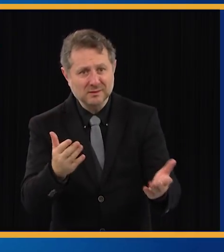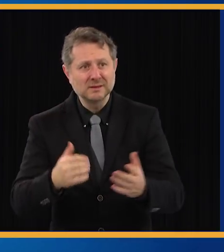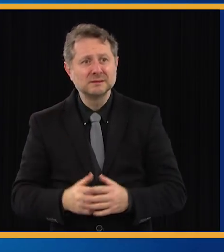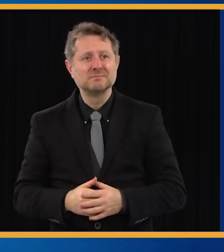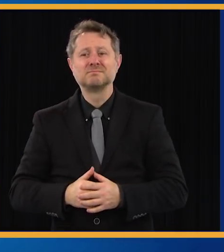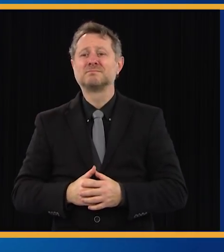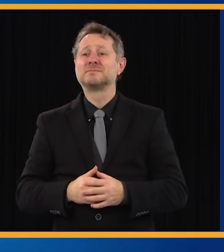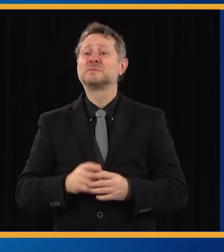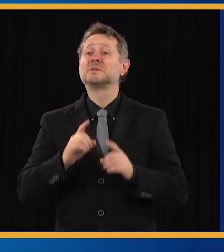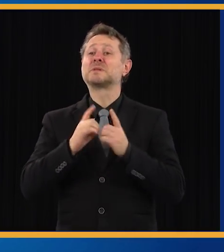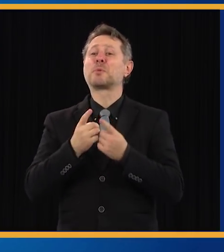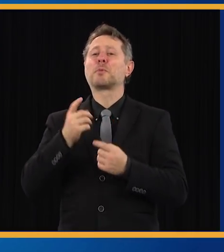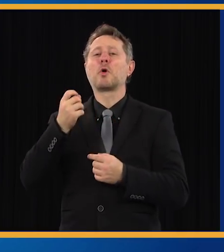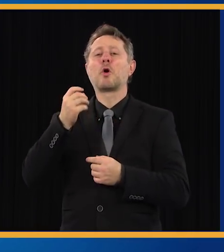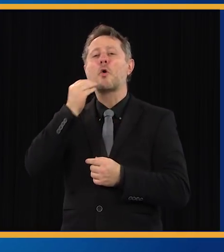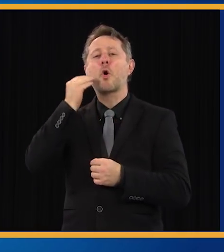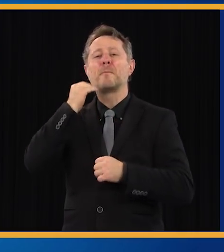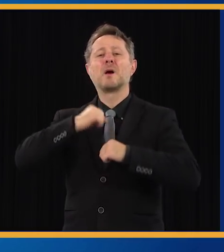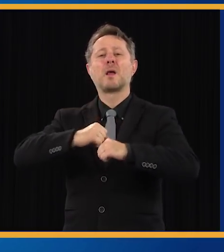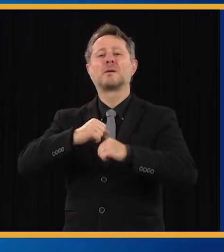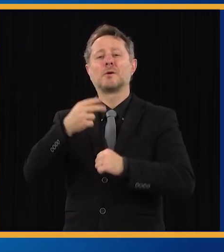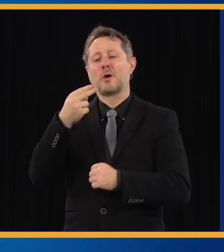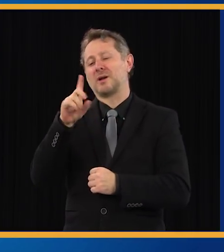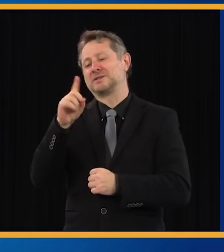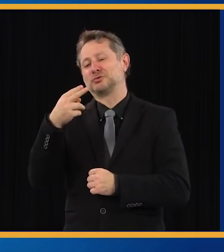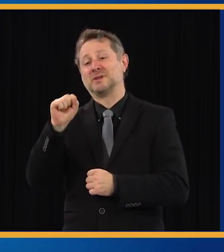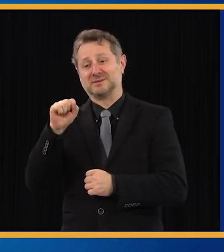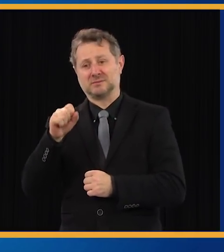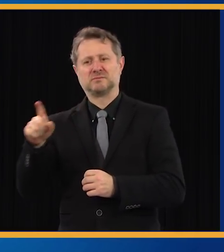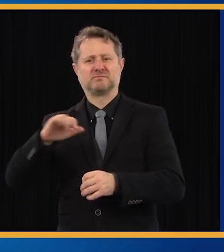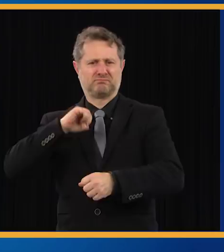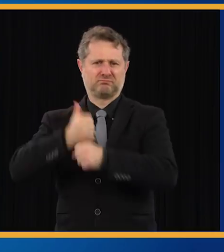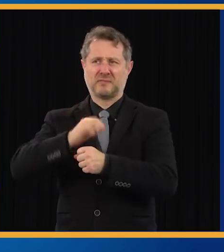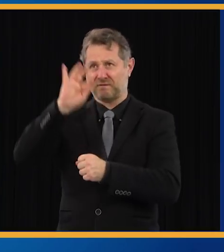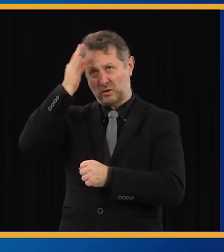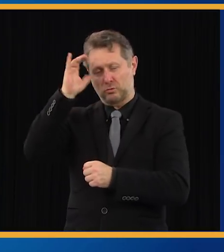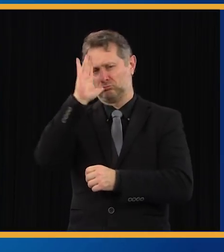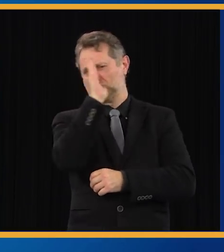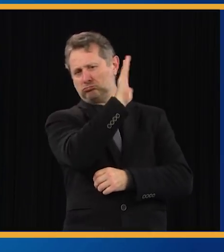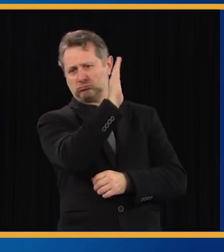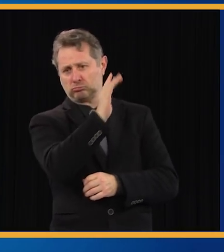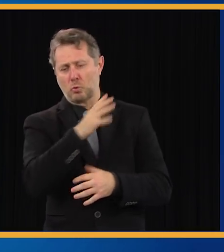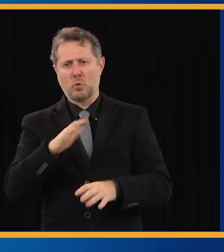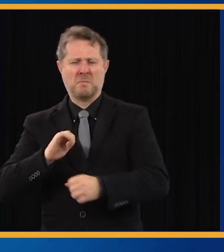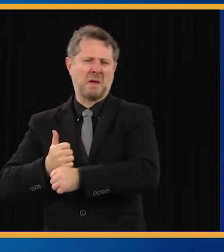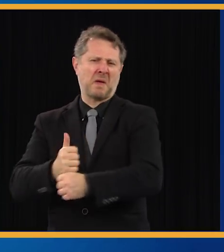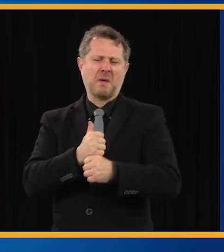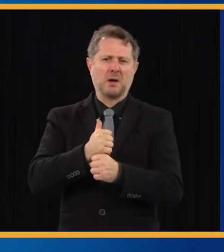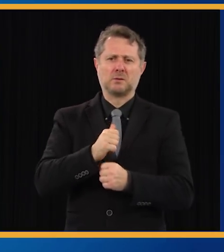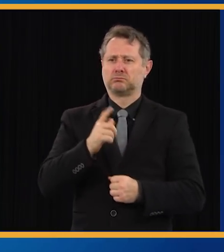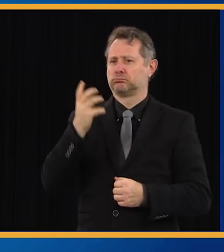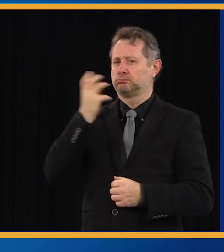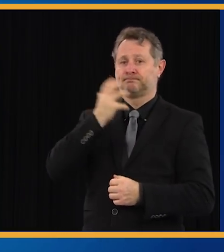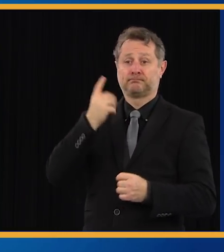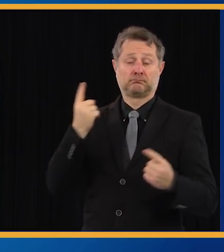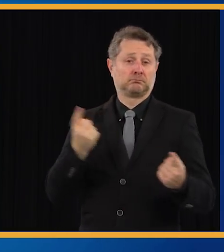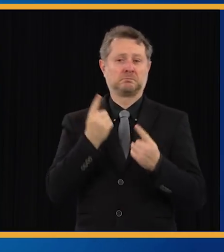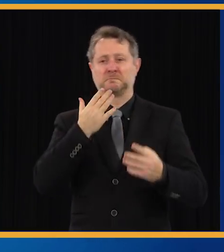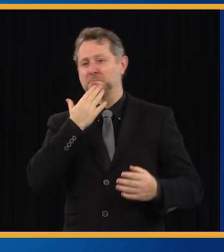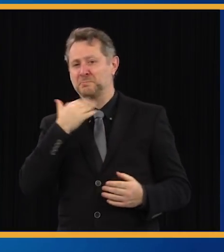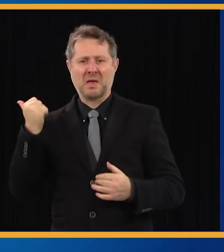Homeland Security was formed on the federal side, which has been the single largest innovation in the federal